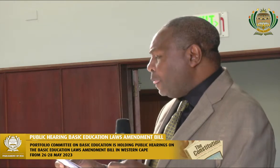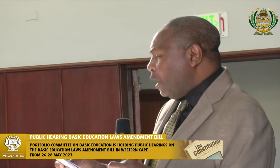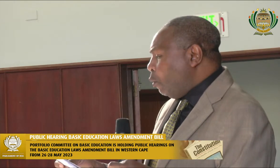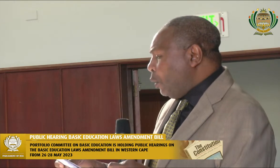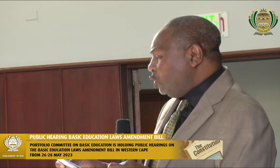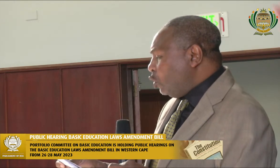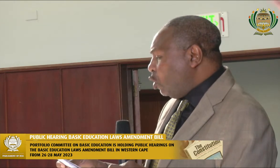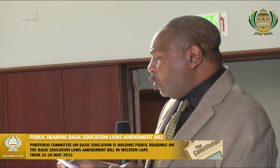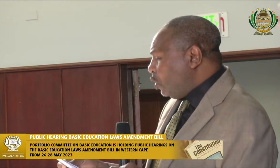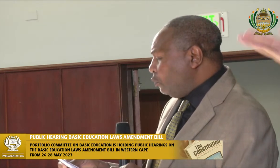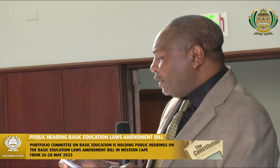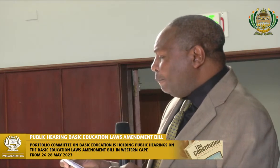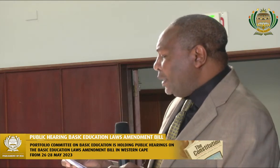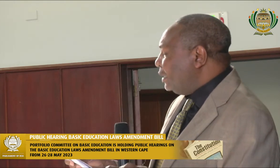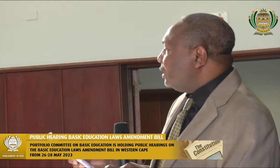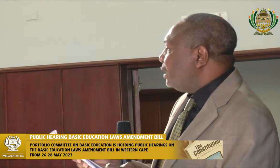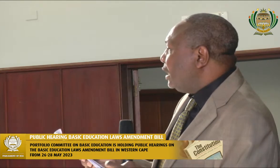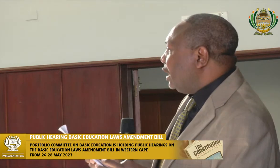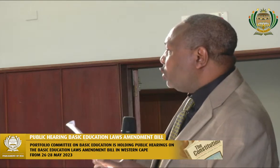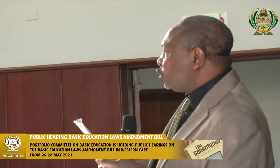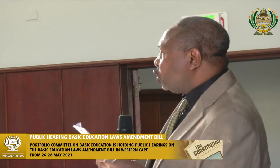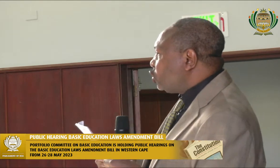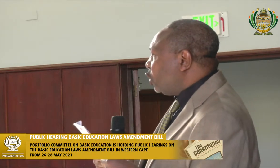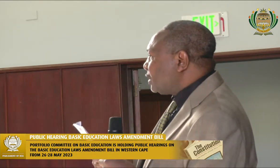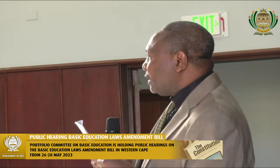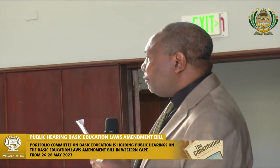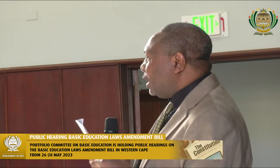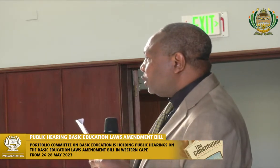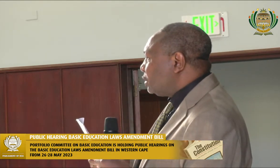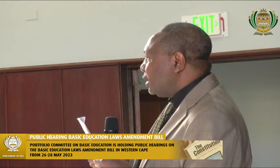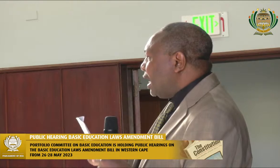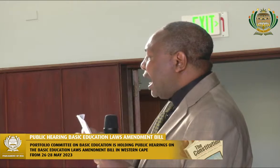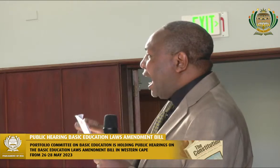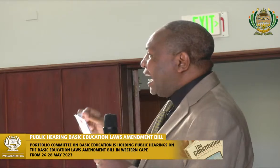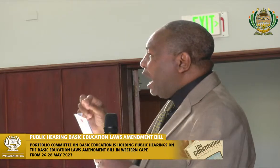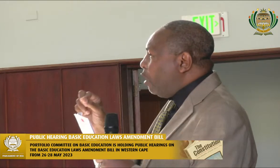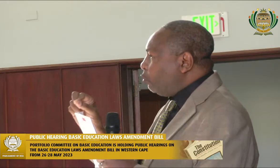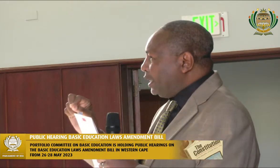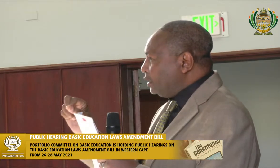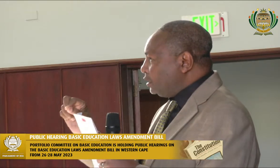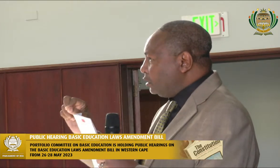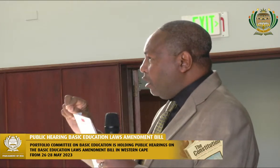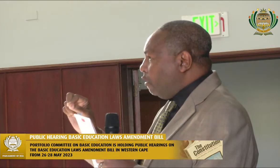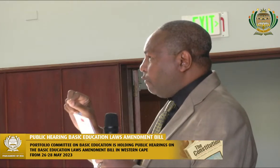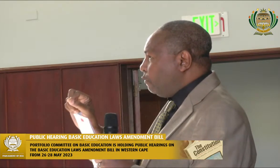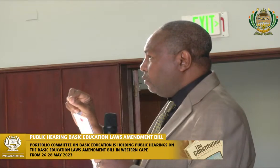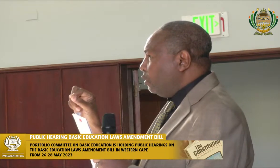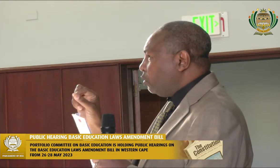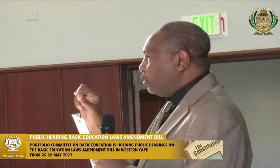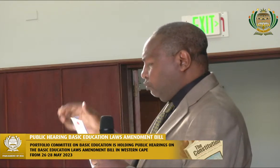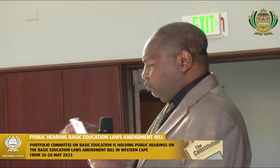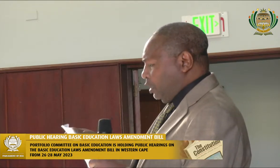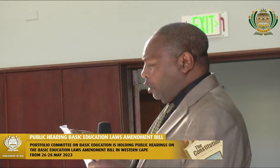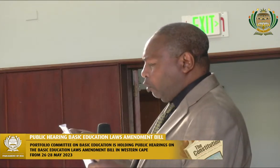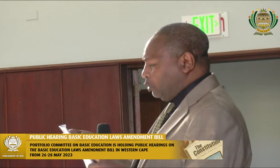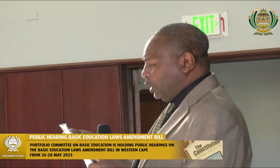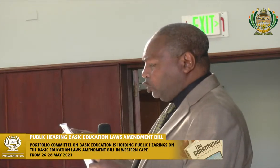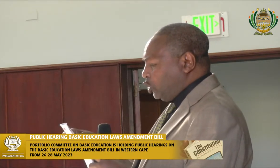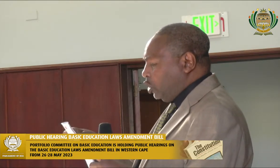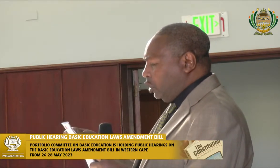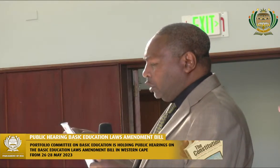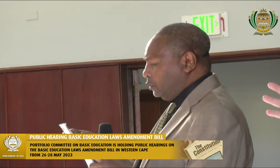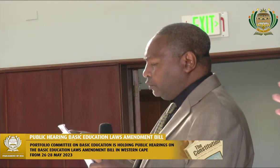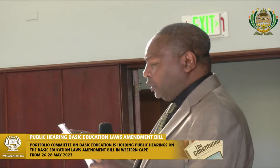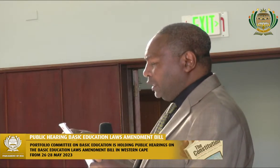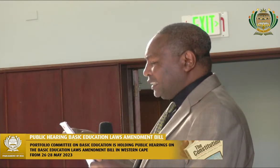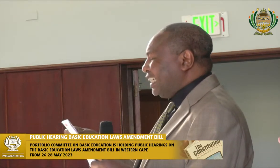everybody. When you go on with the bill, it also talks about allowance of what